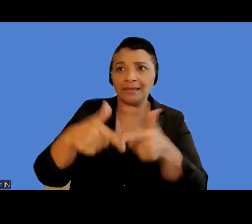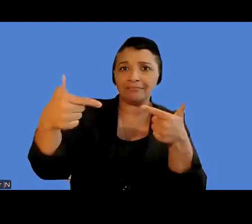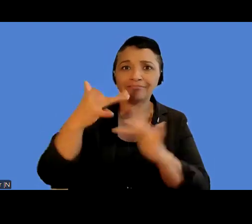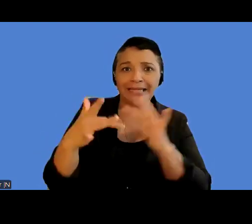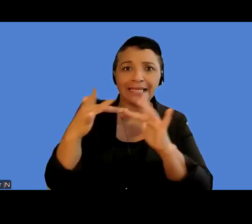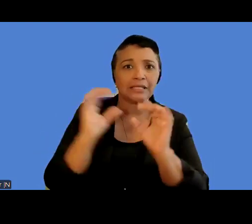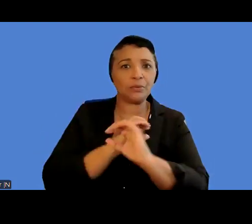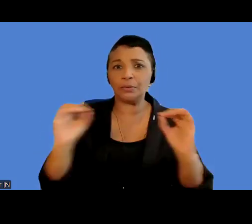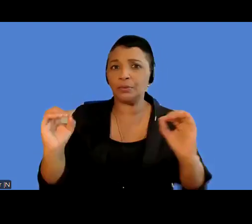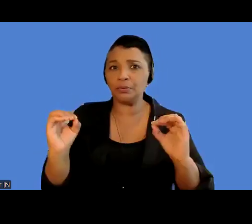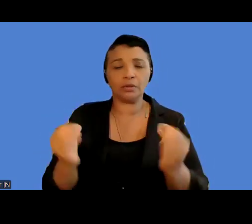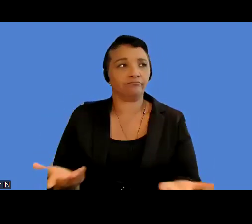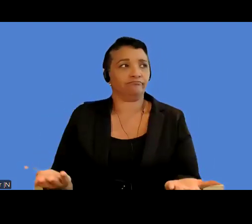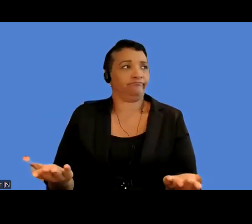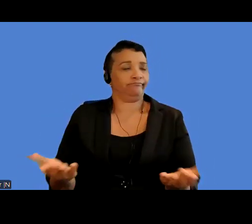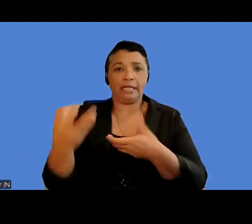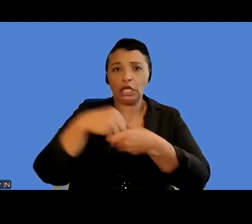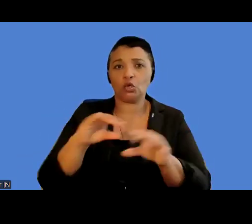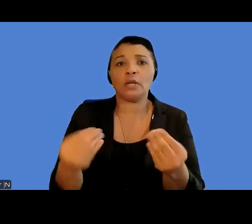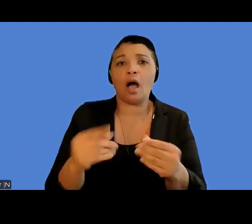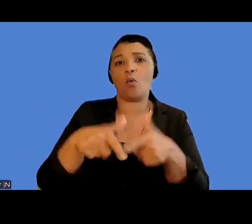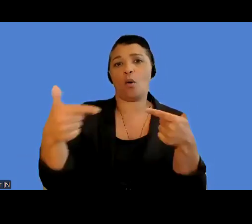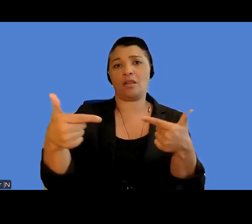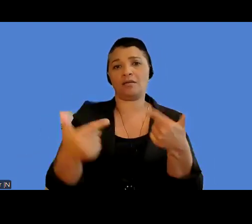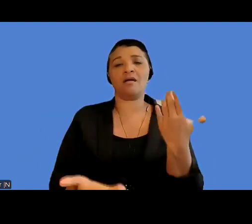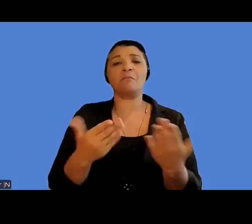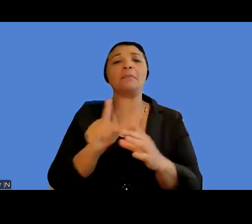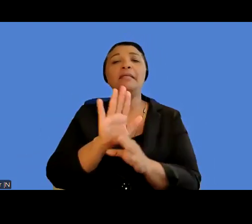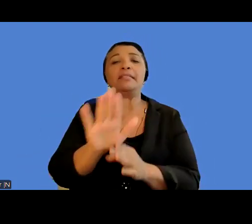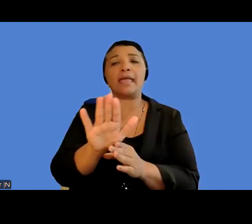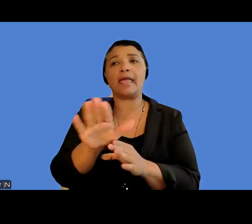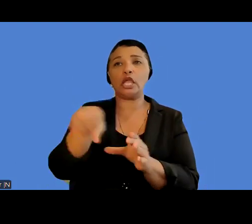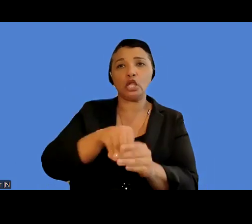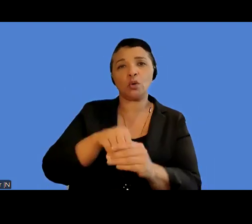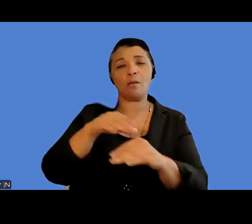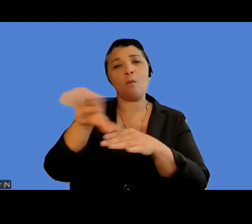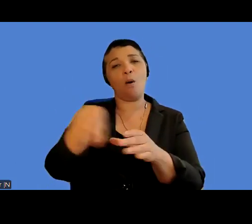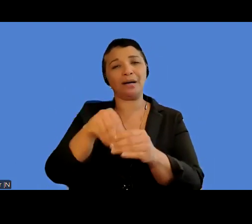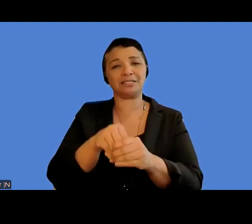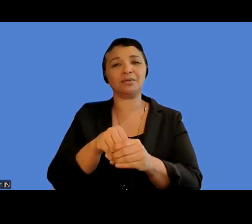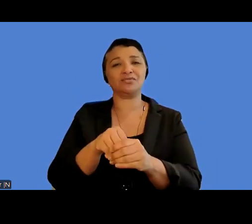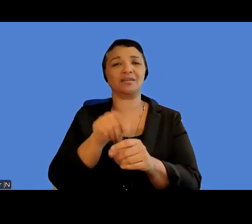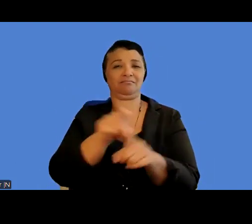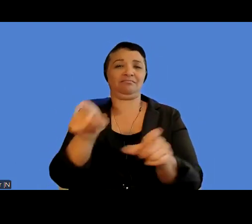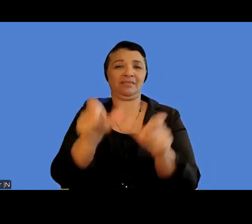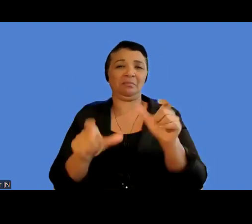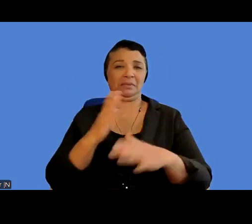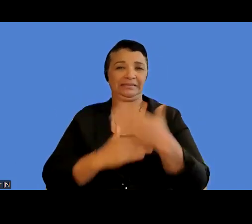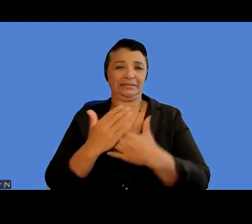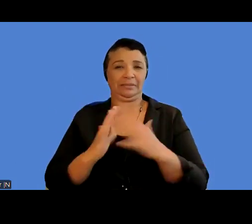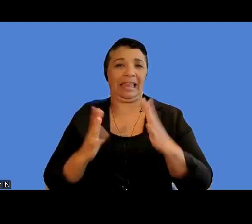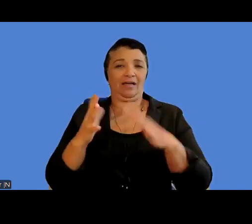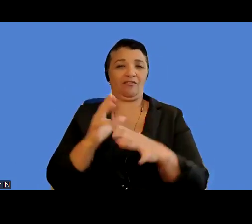create solutions that could be maybe more participatory for Indigenous persons with disabilities. That's why we